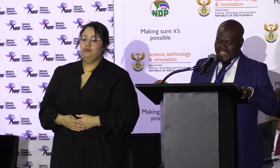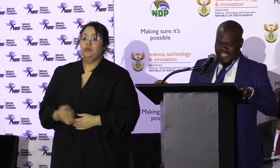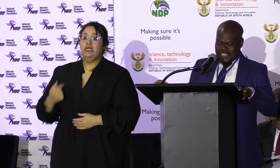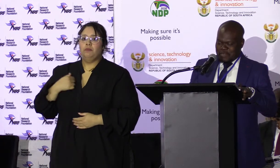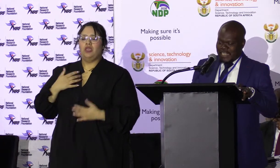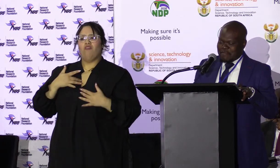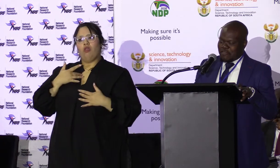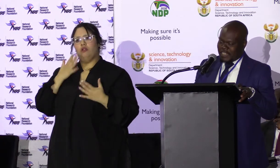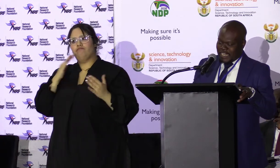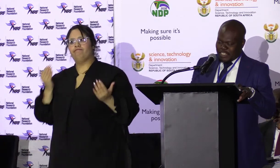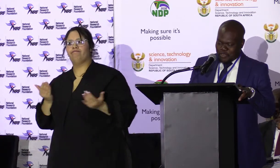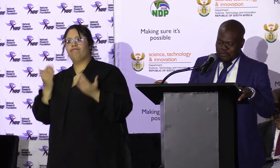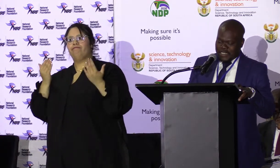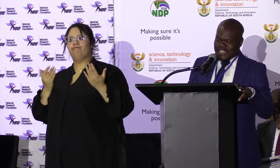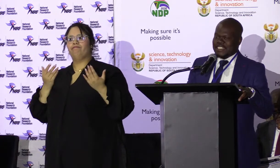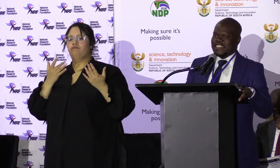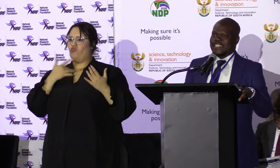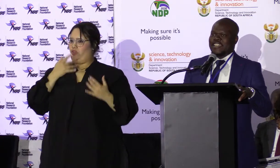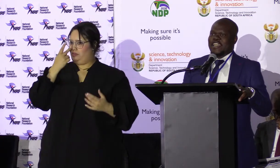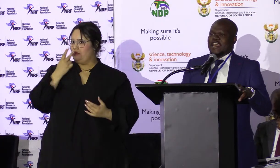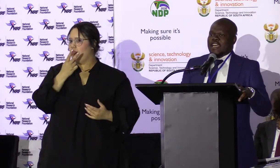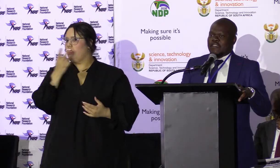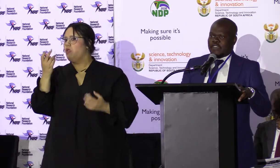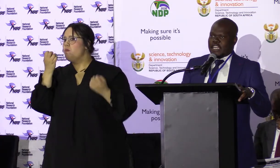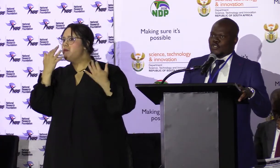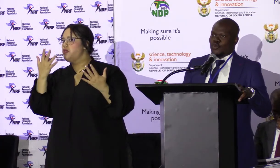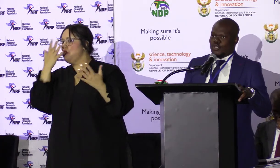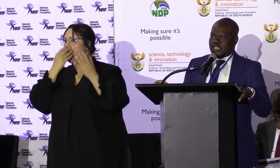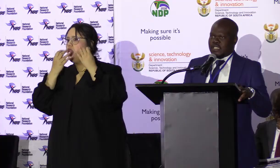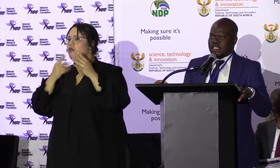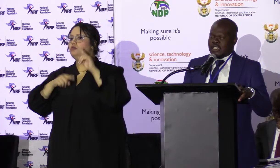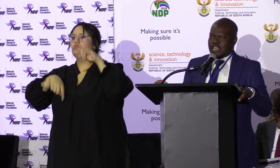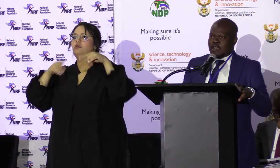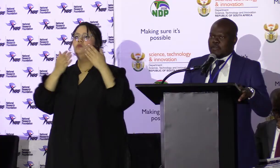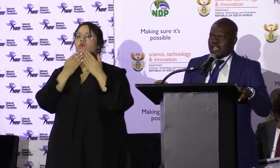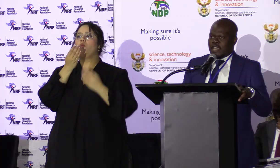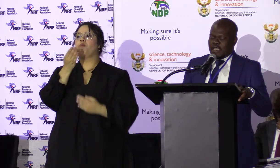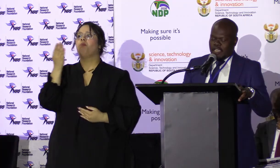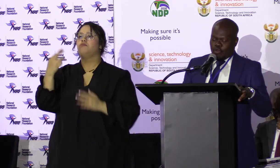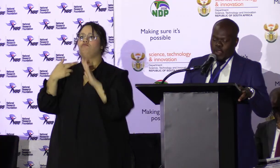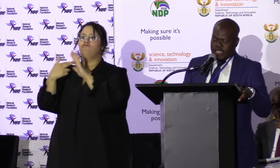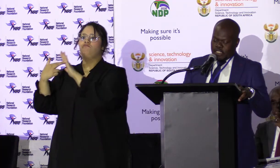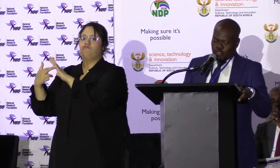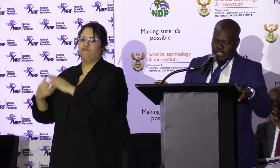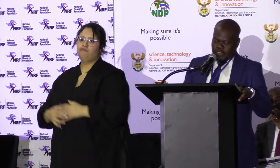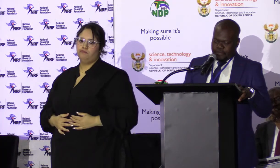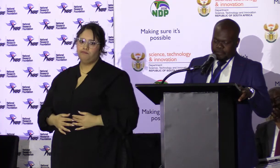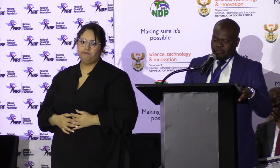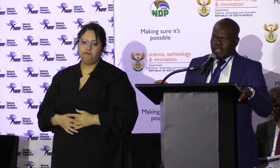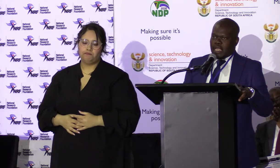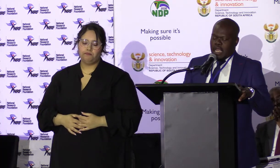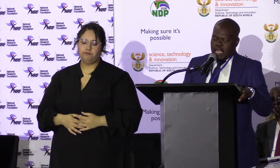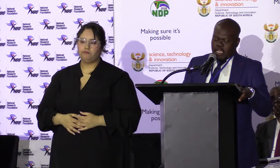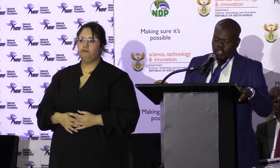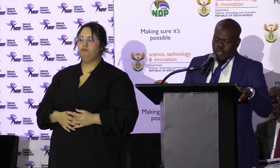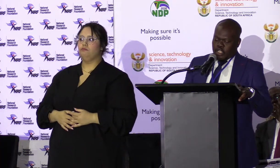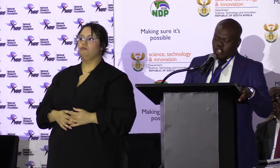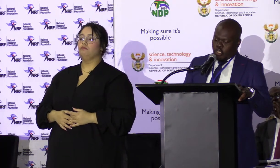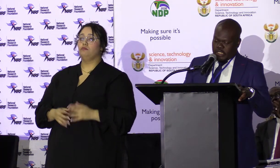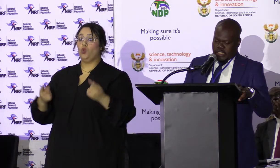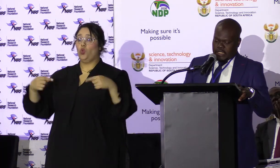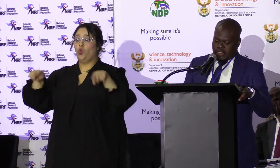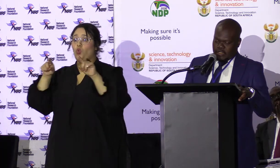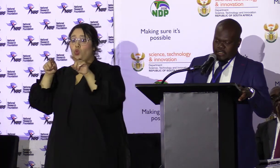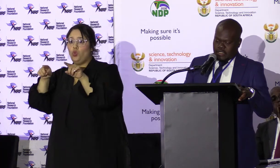I'm very encouraged by the number of learners who represent various schools who are here today.